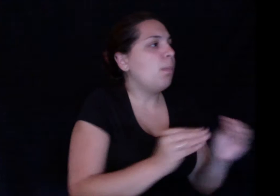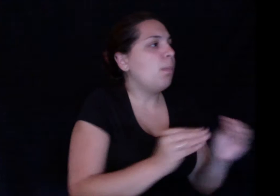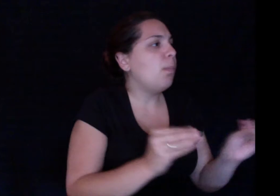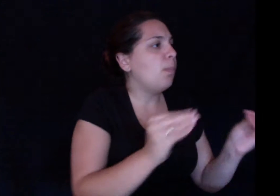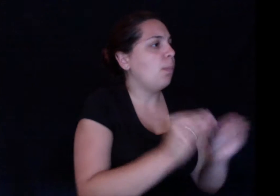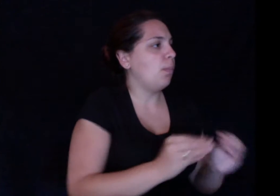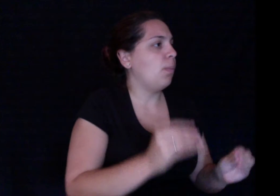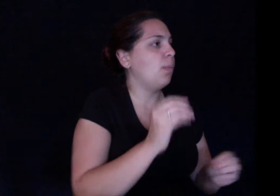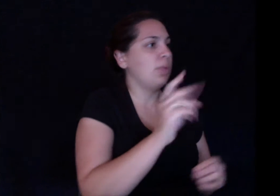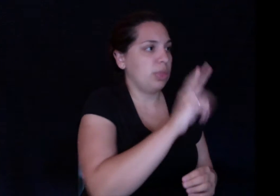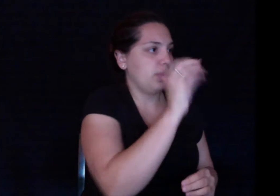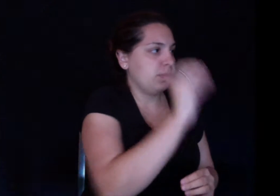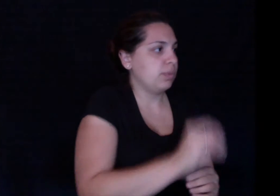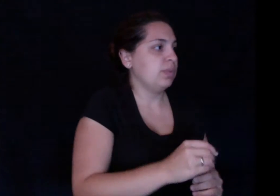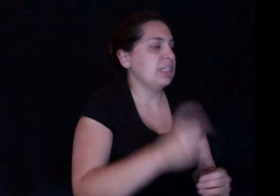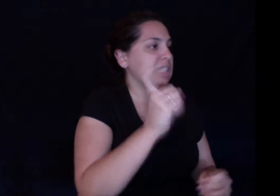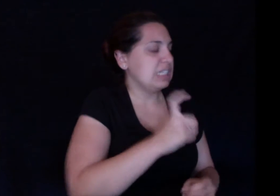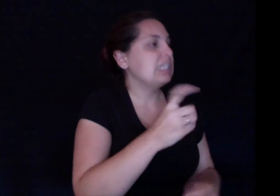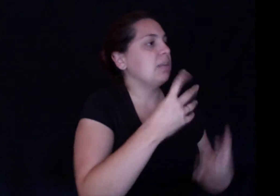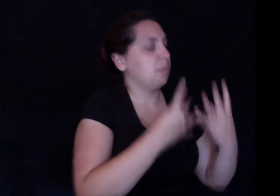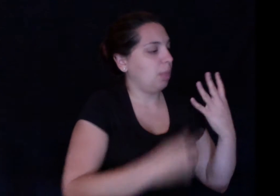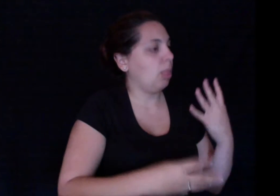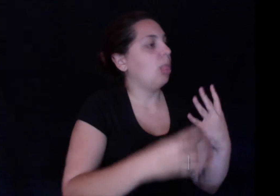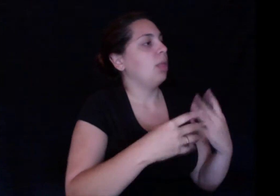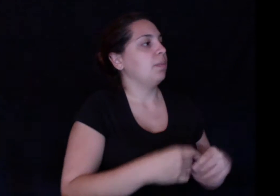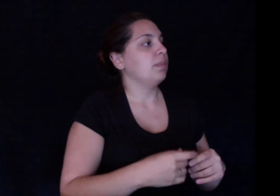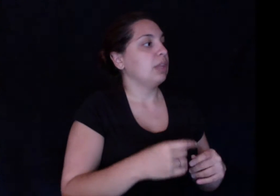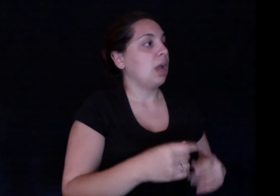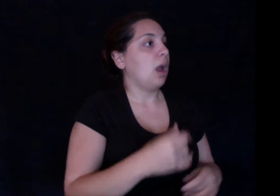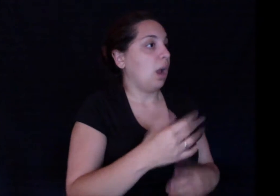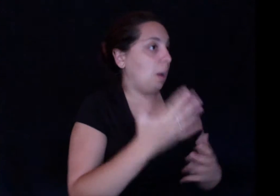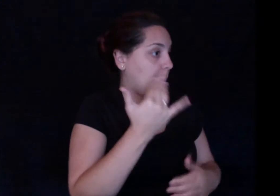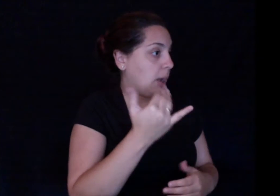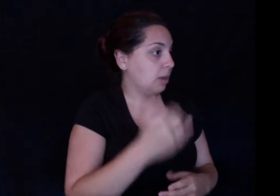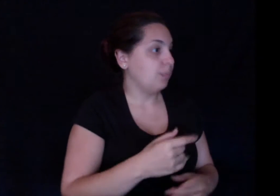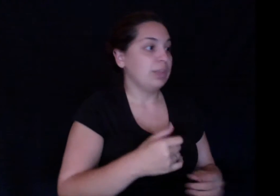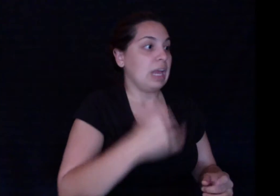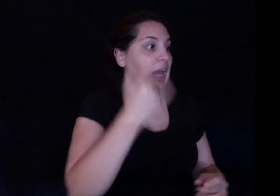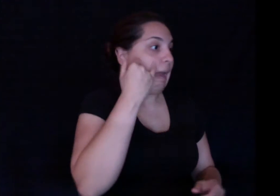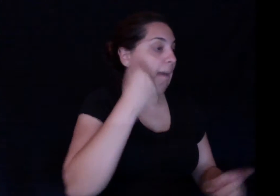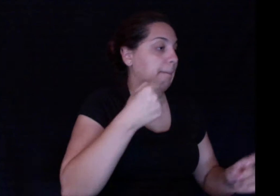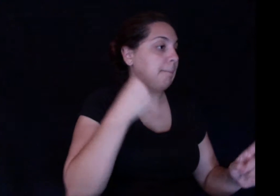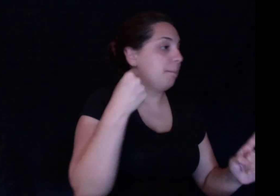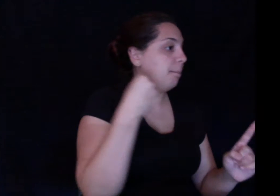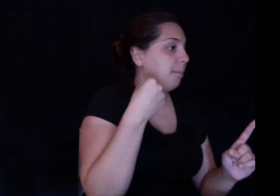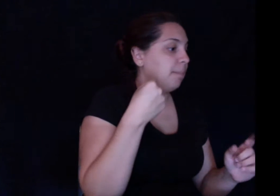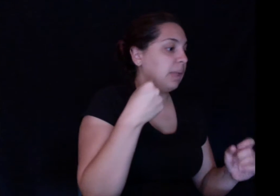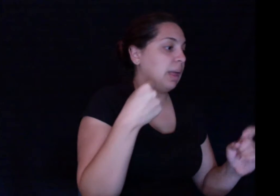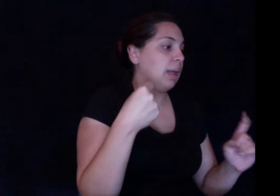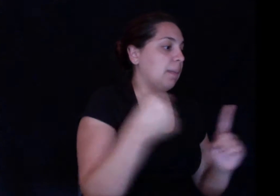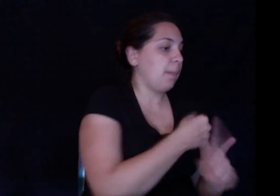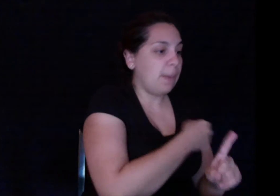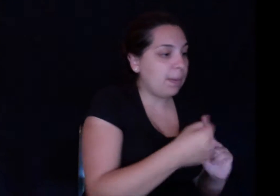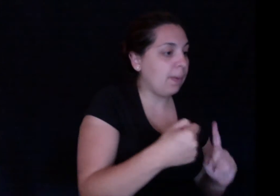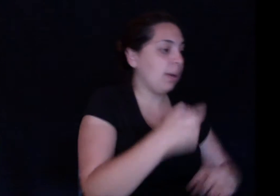well. But the more that we all know about it, the more people will think about doing it, the more people will respond. So it's all about getting that message out